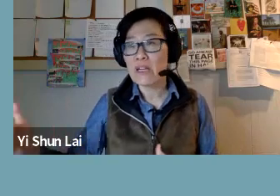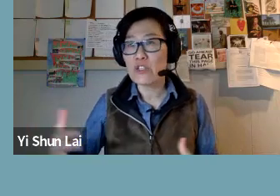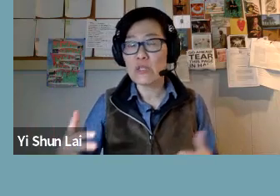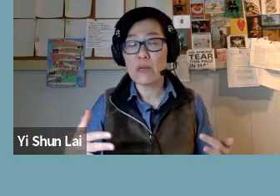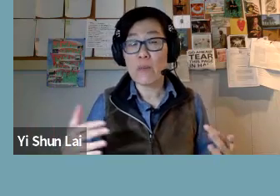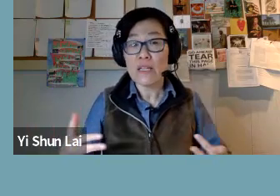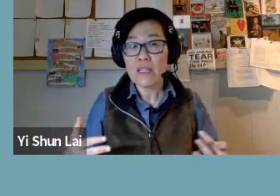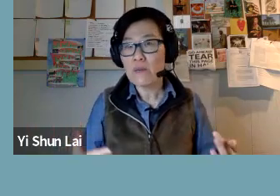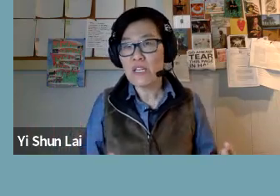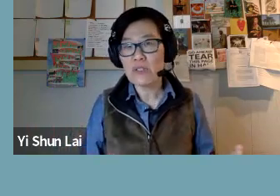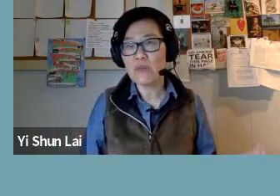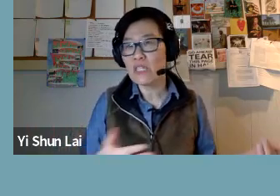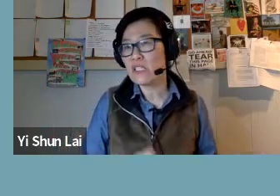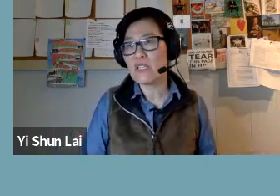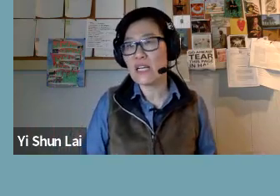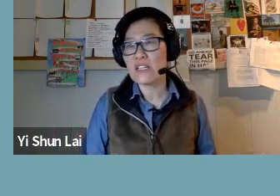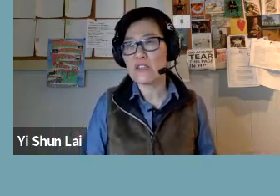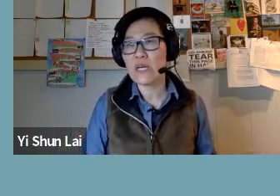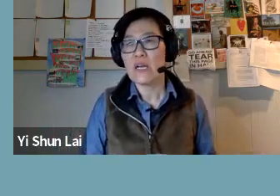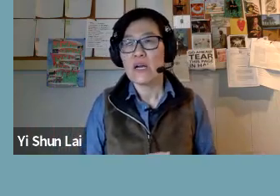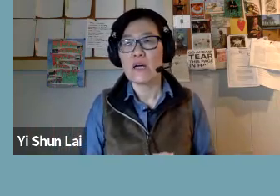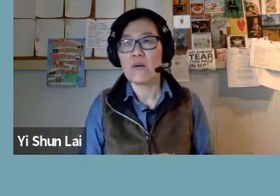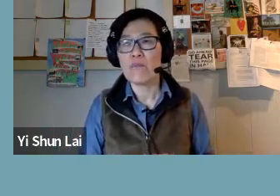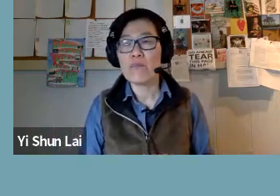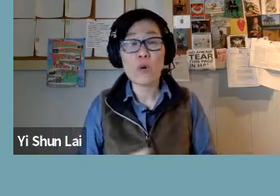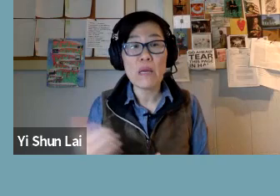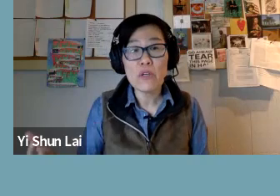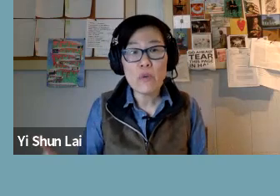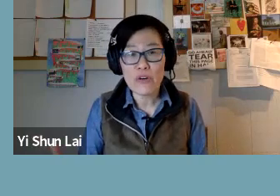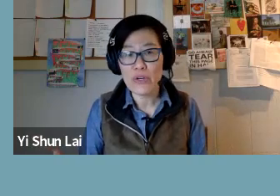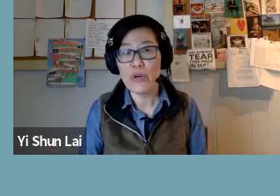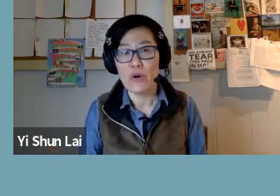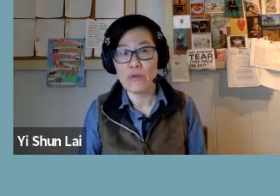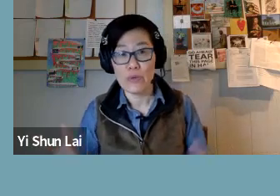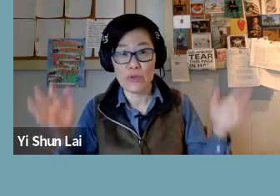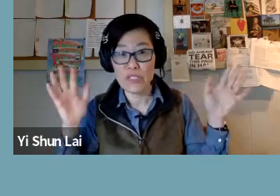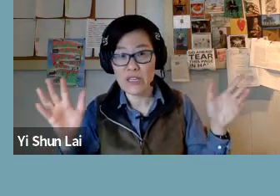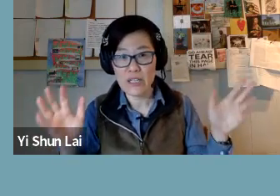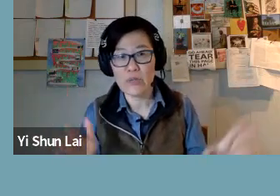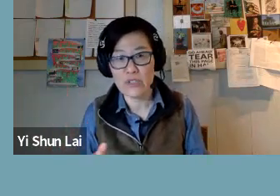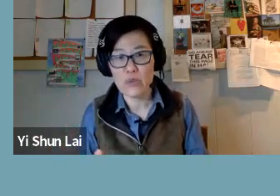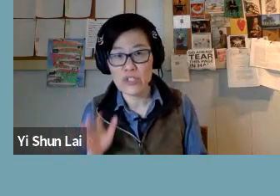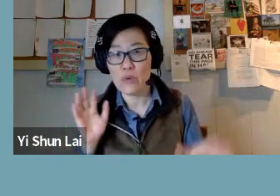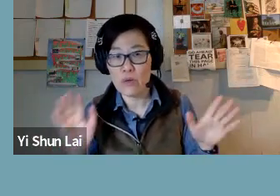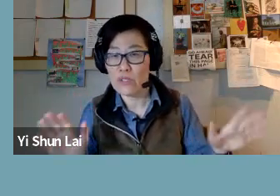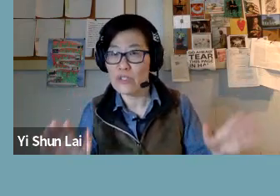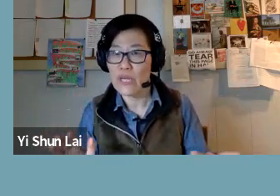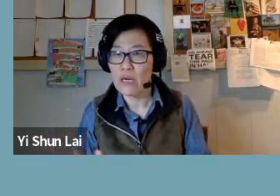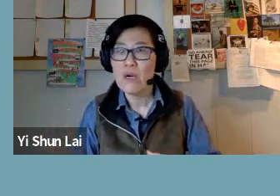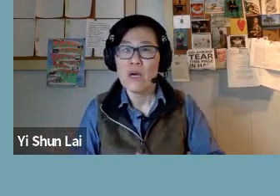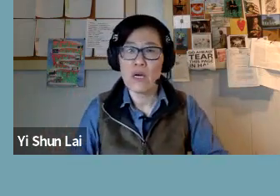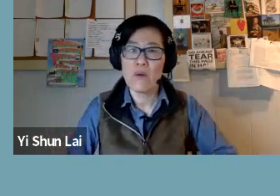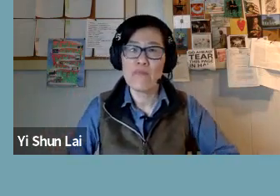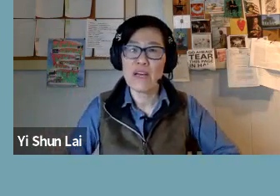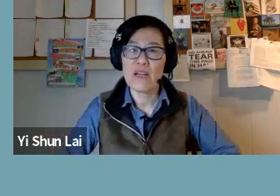may not mind getting comp titles that are related to the classics, right? Or maybe you already know through your dedicated research, which you all will do